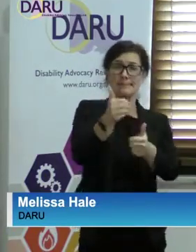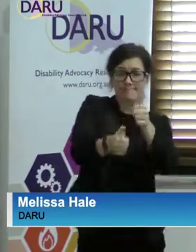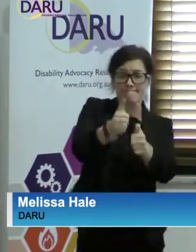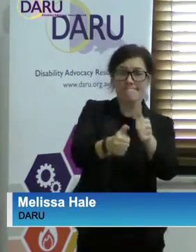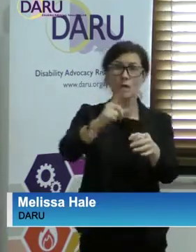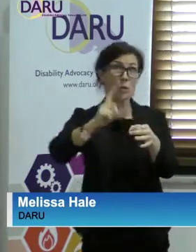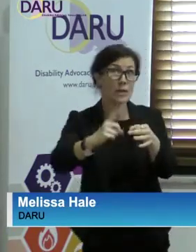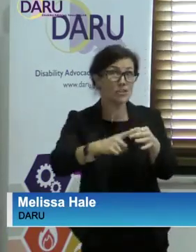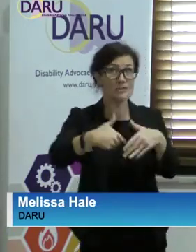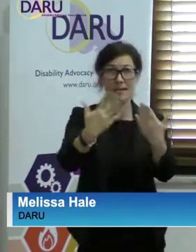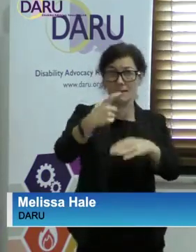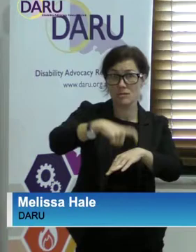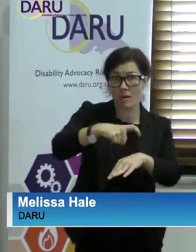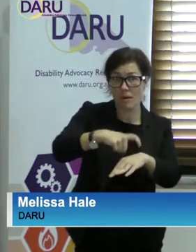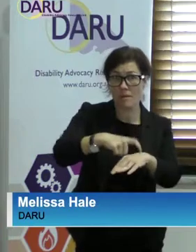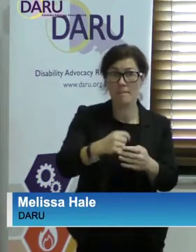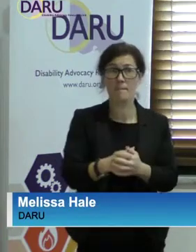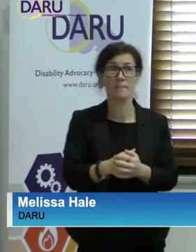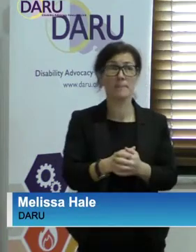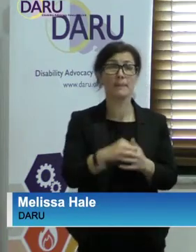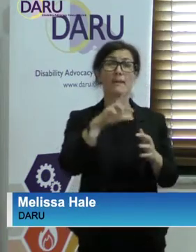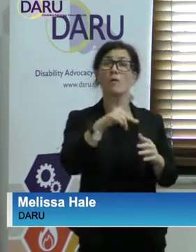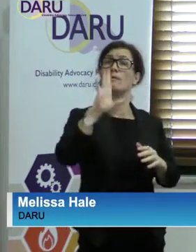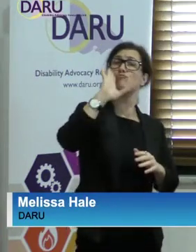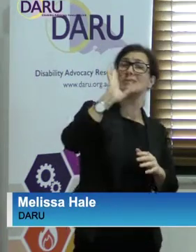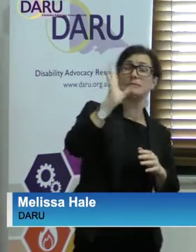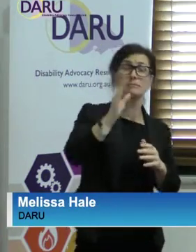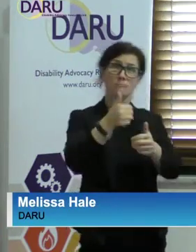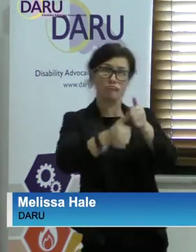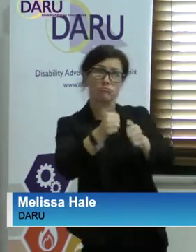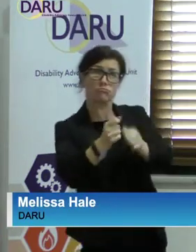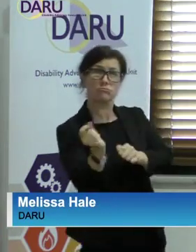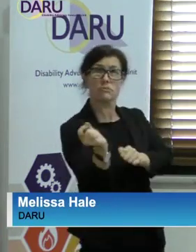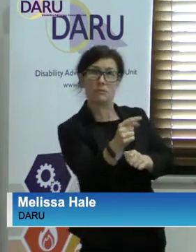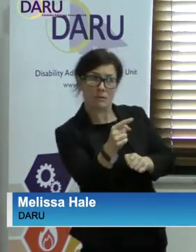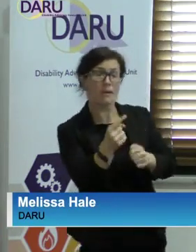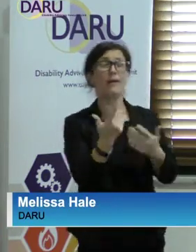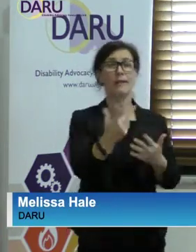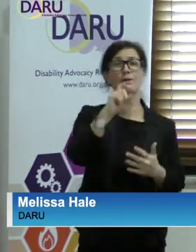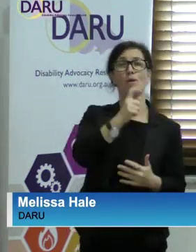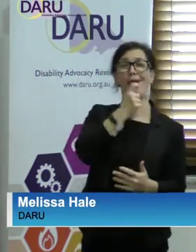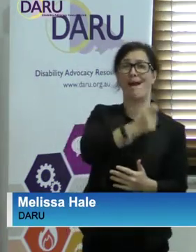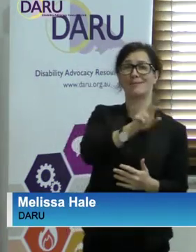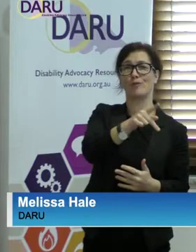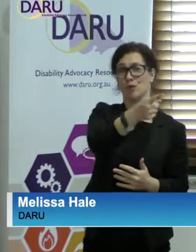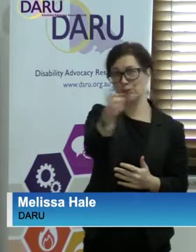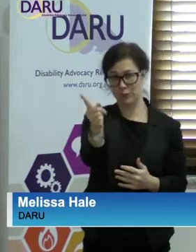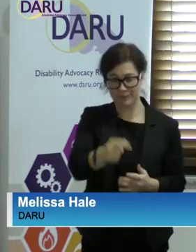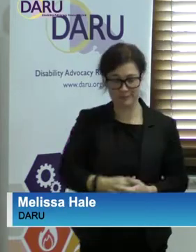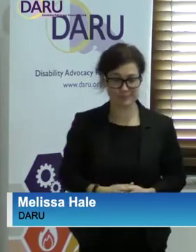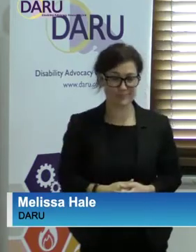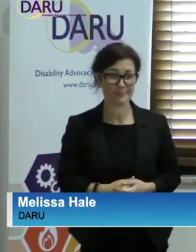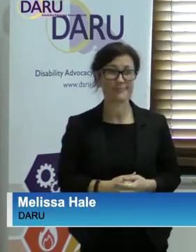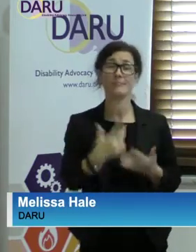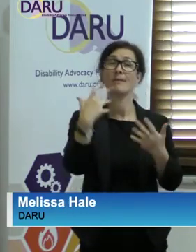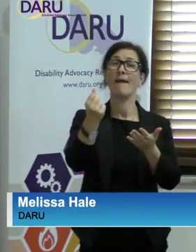your questions for our presenters today, and I will ask your questions on your behalf. The number will